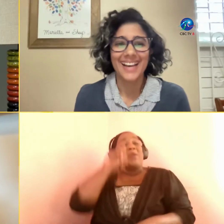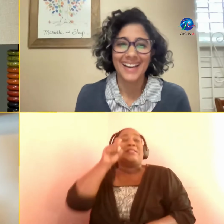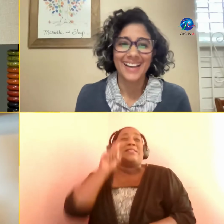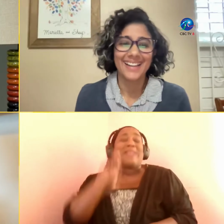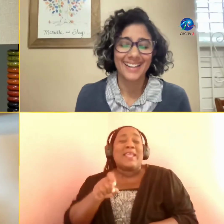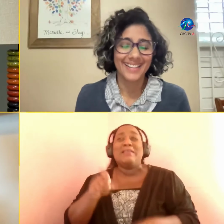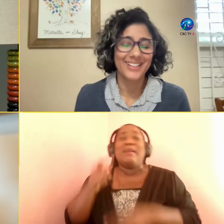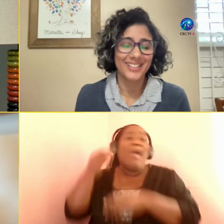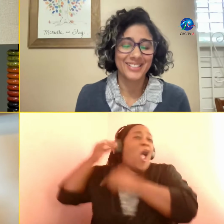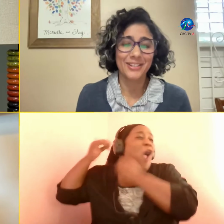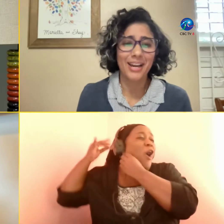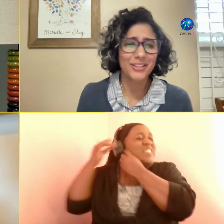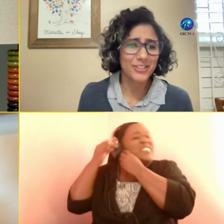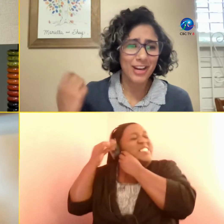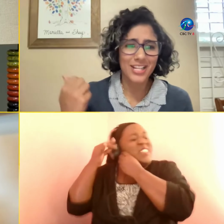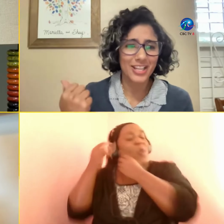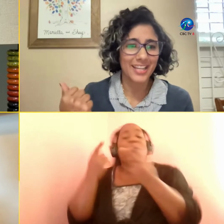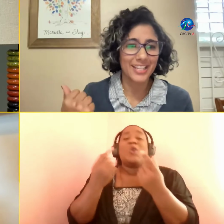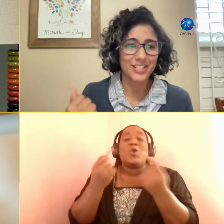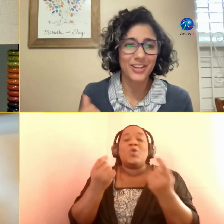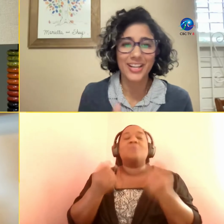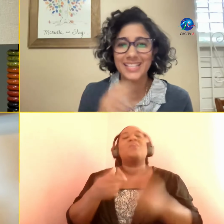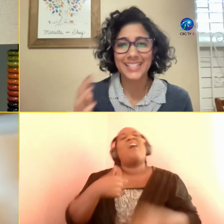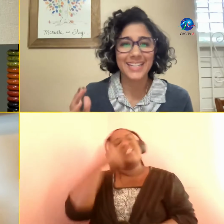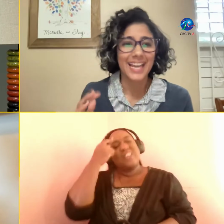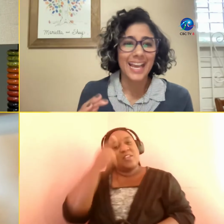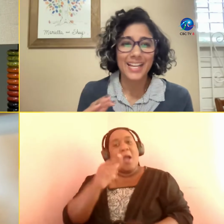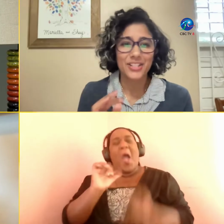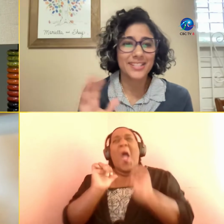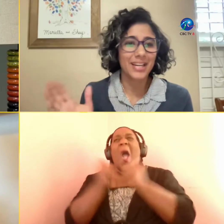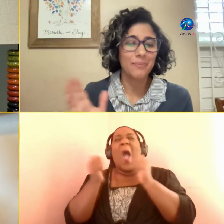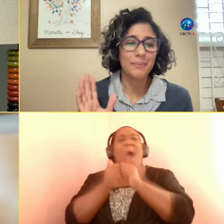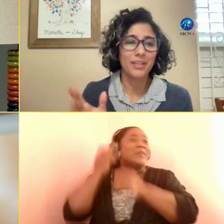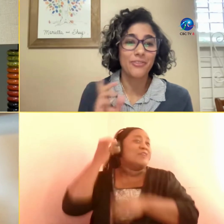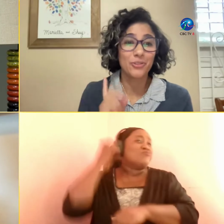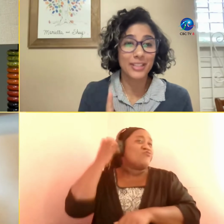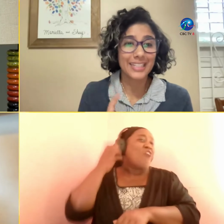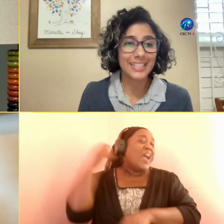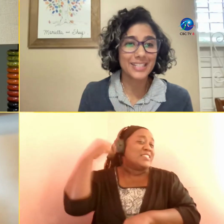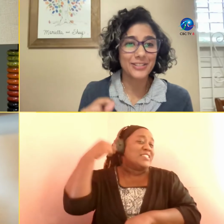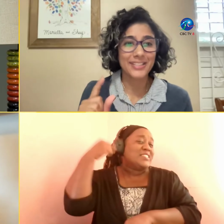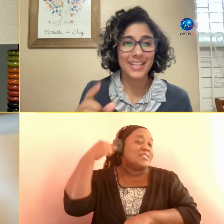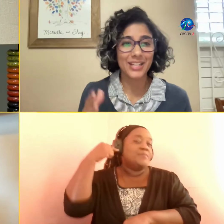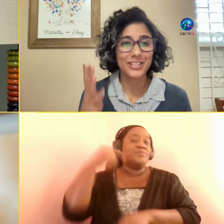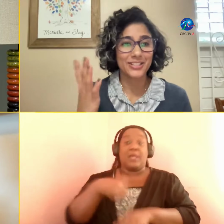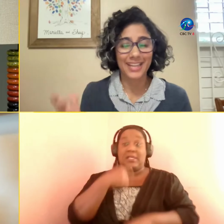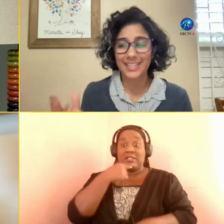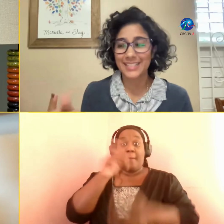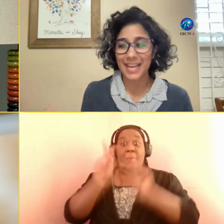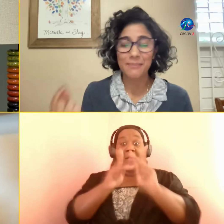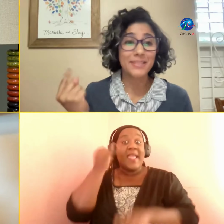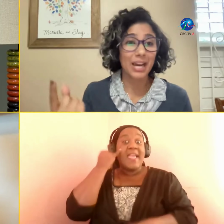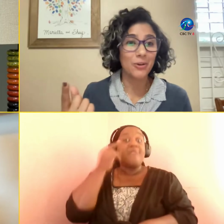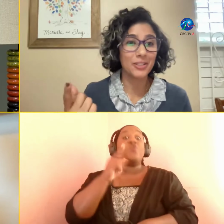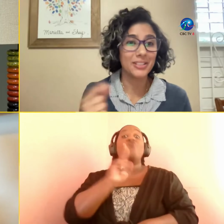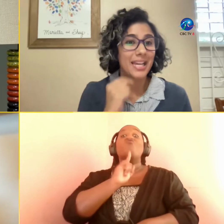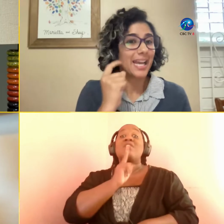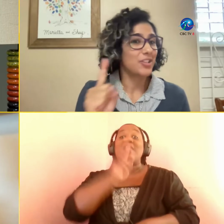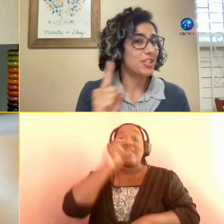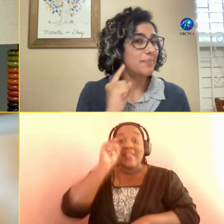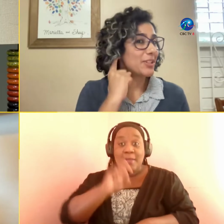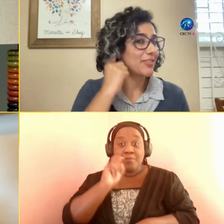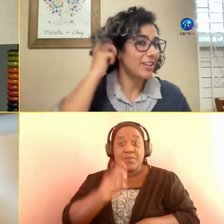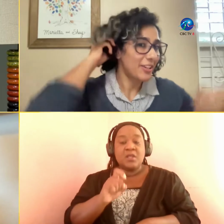So what do we do? I got you. How do you scratch that itch? Honestly, I just tell people if you really need to take a, take a damp